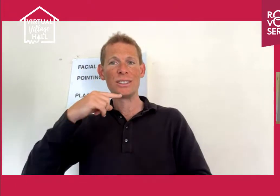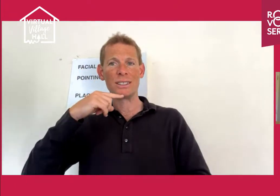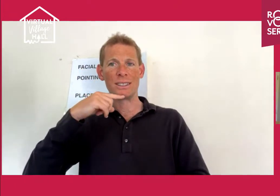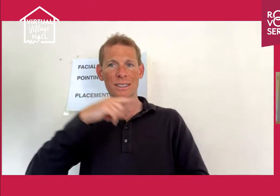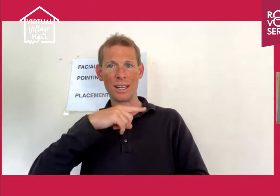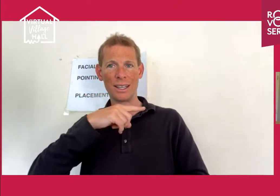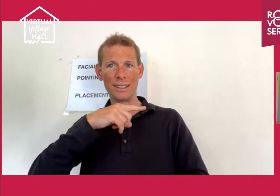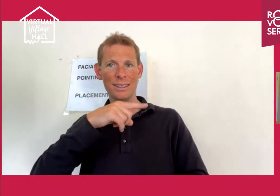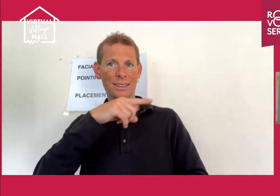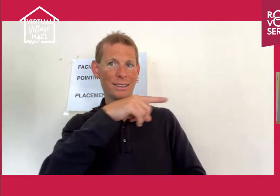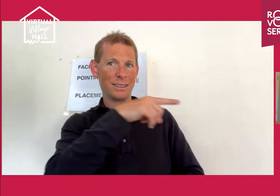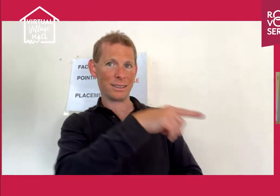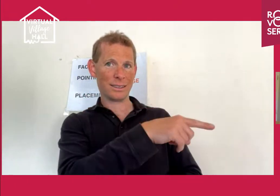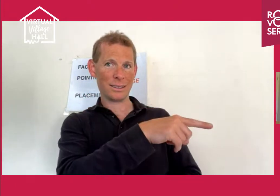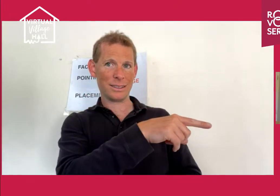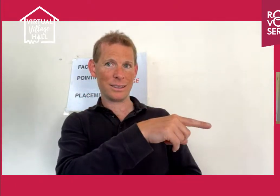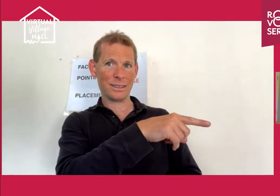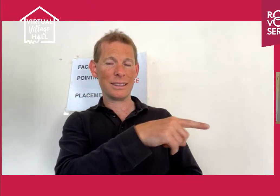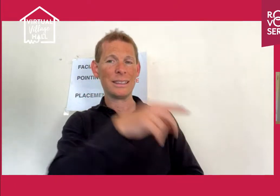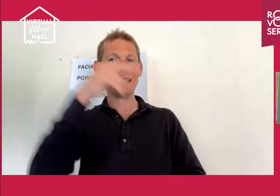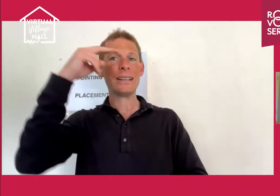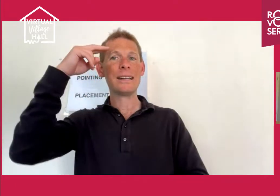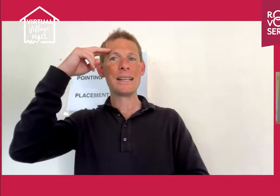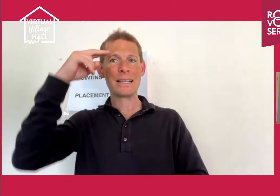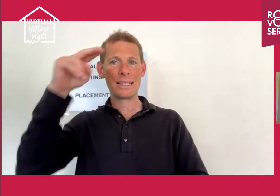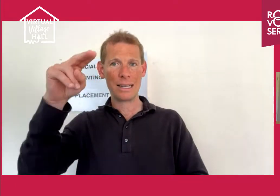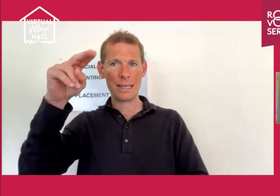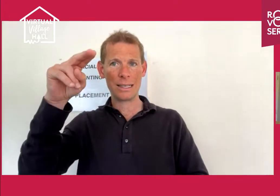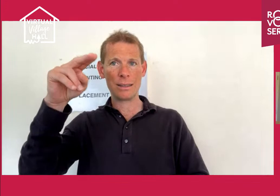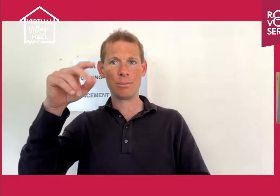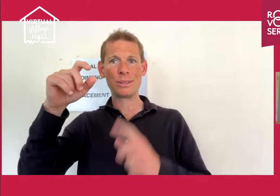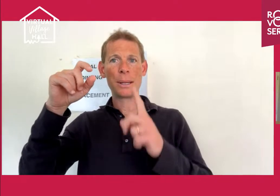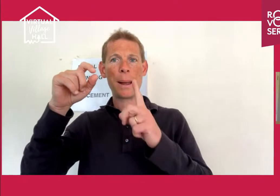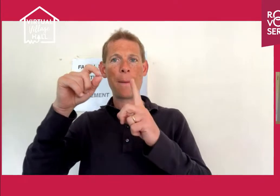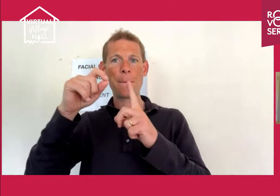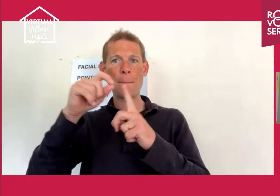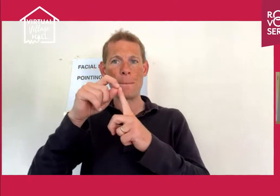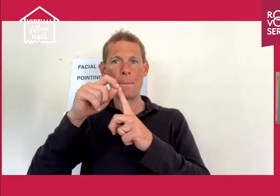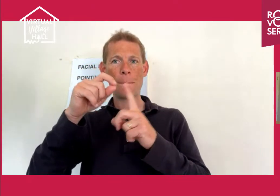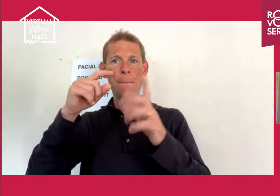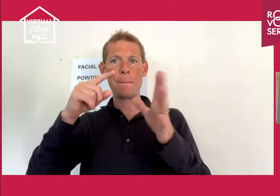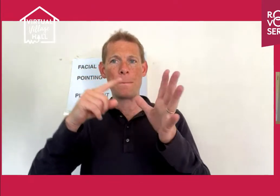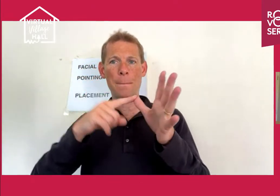My first son over here is called